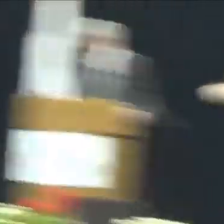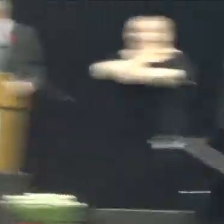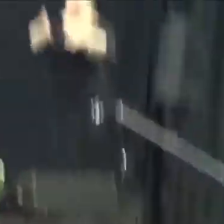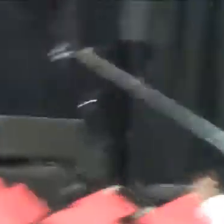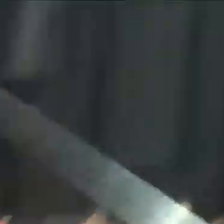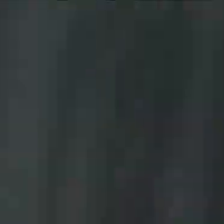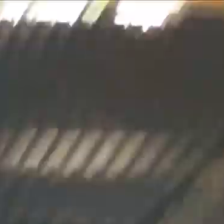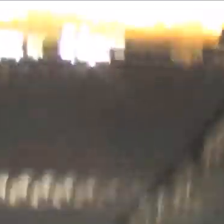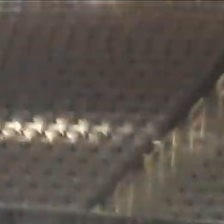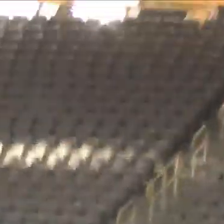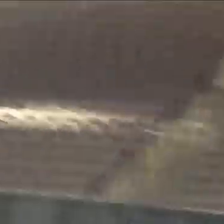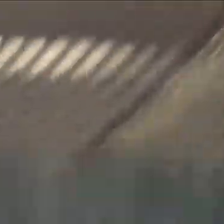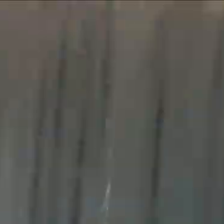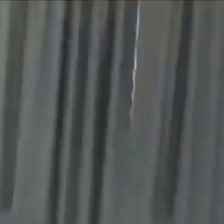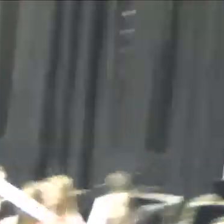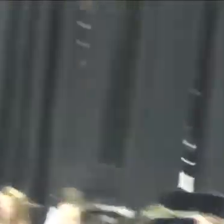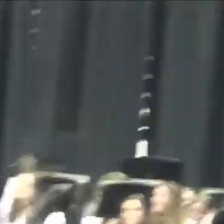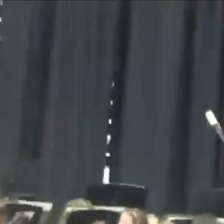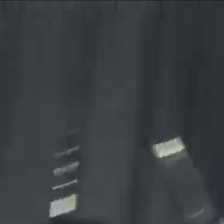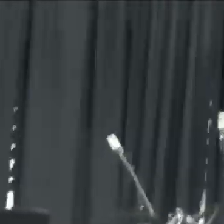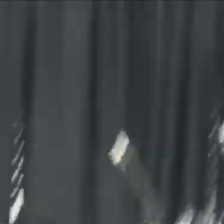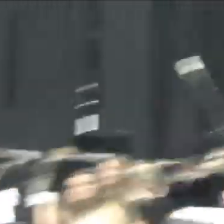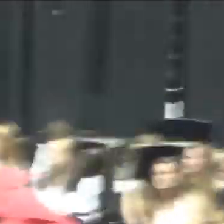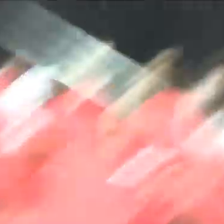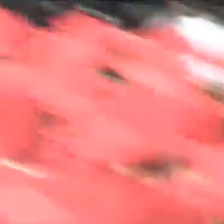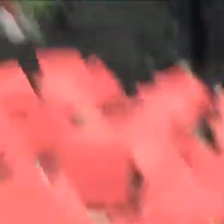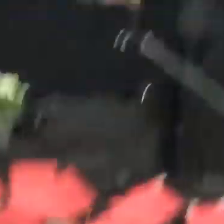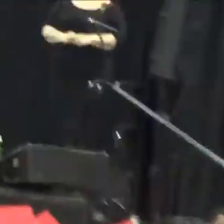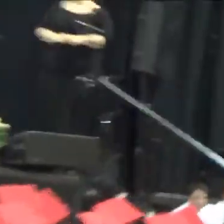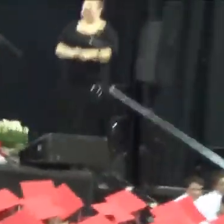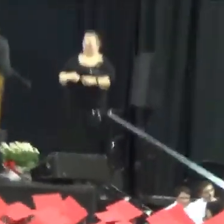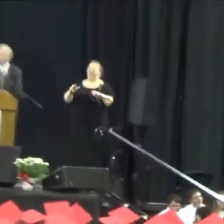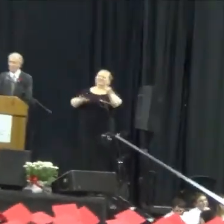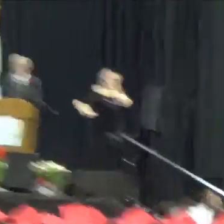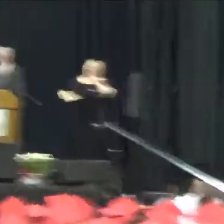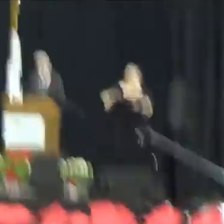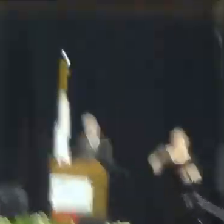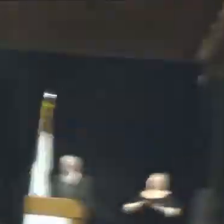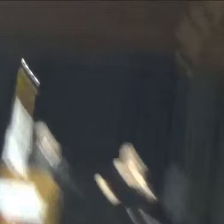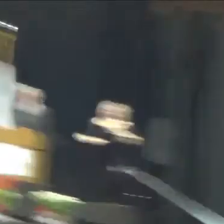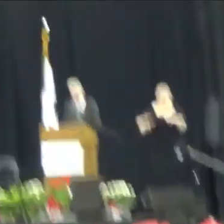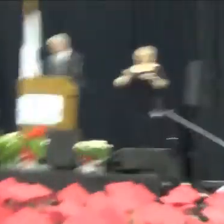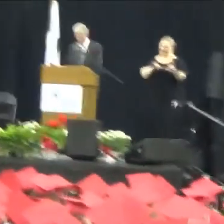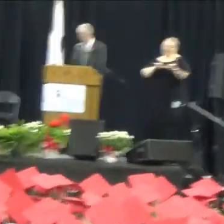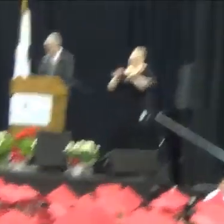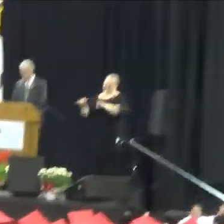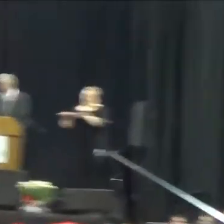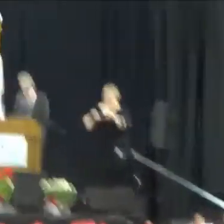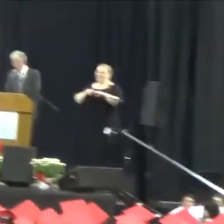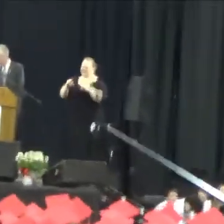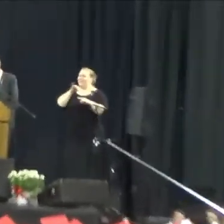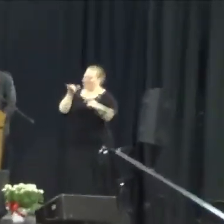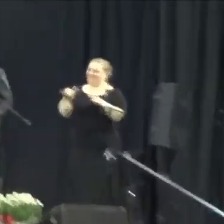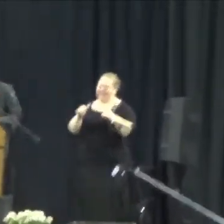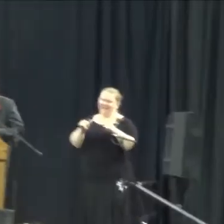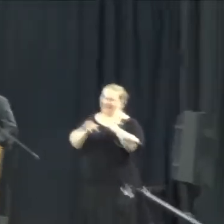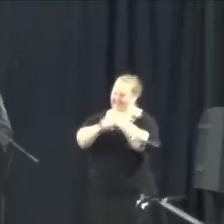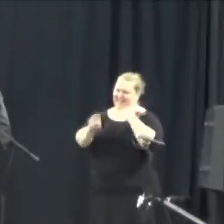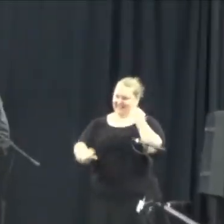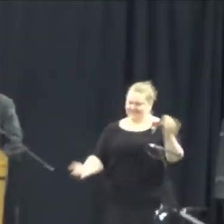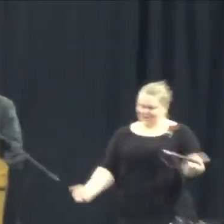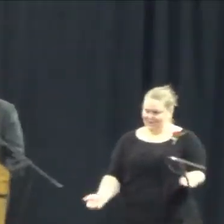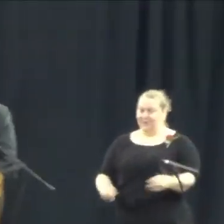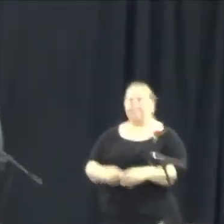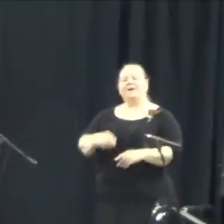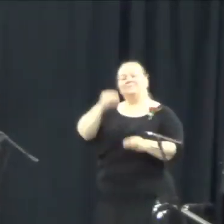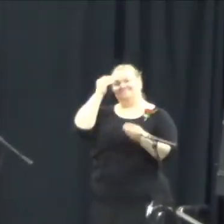are all grapes." What up? Well, it was a clumsy metaphor, and I will not prolong it here, except